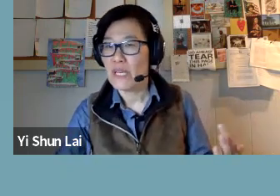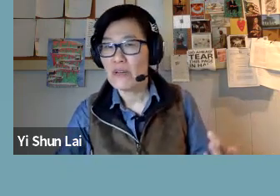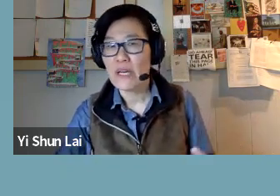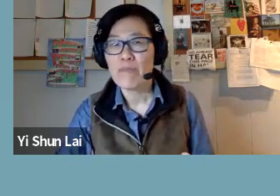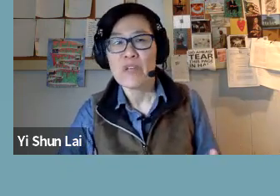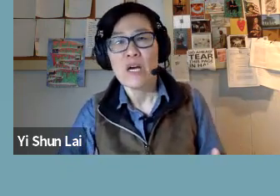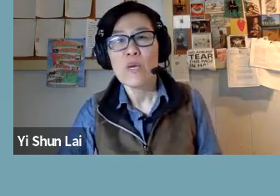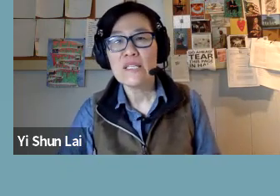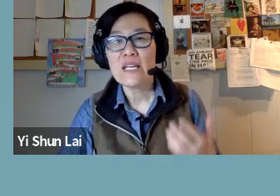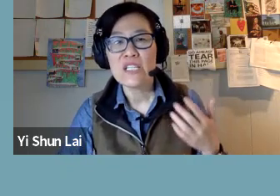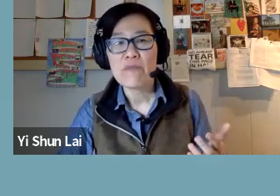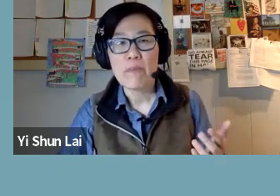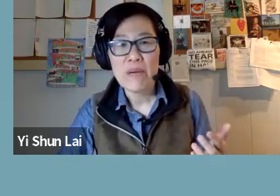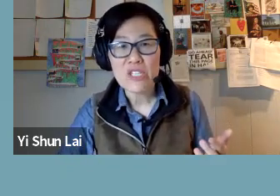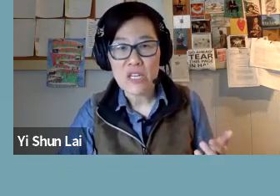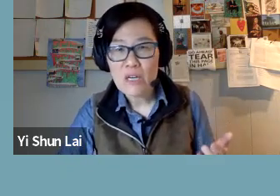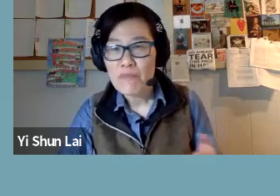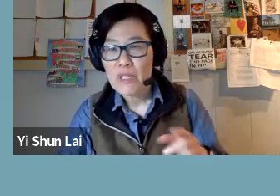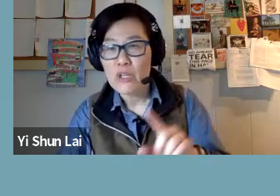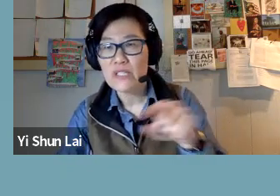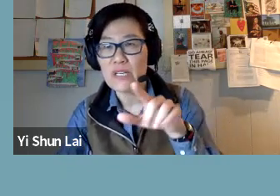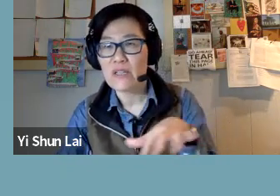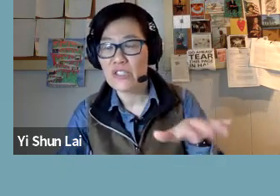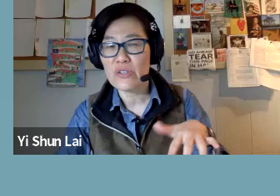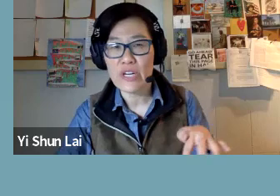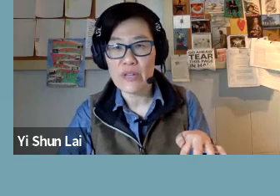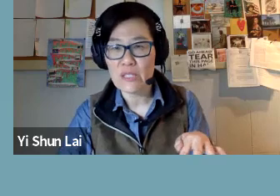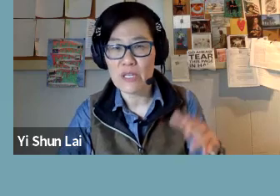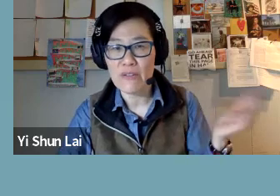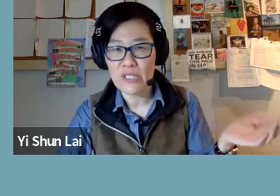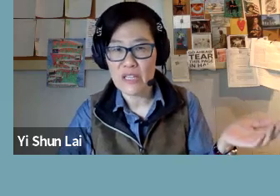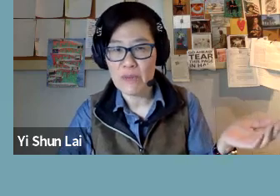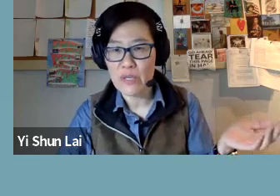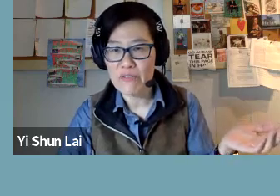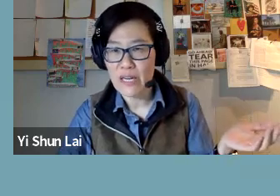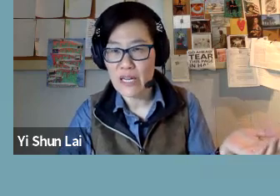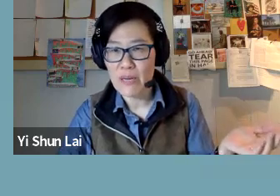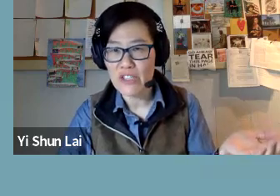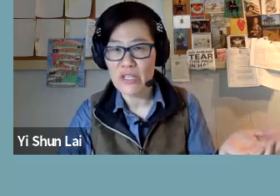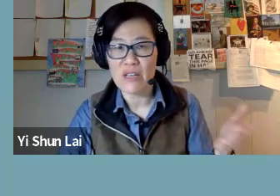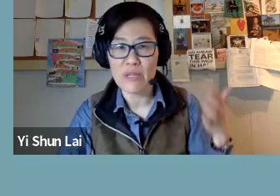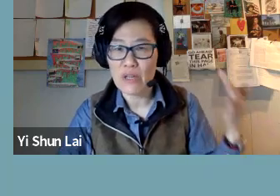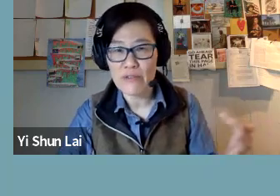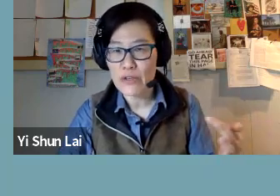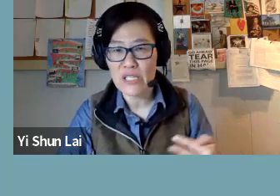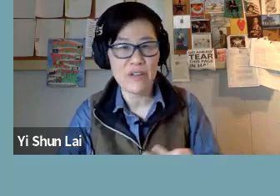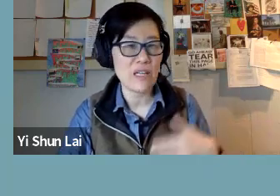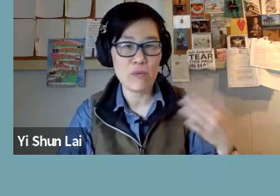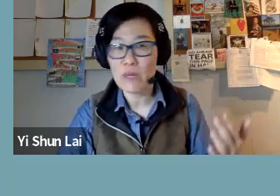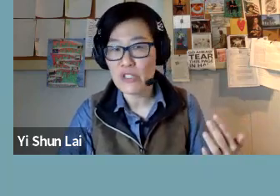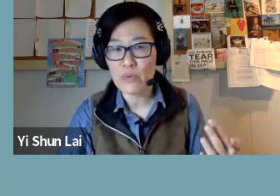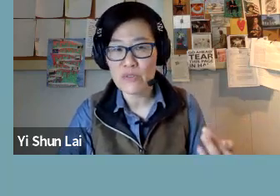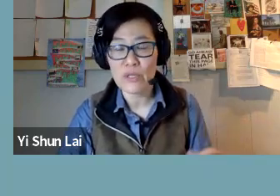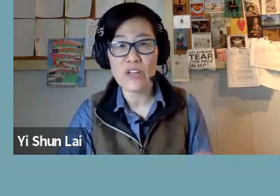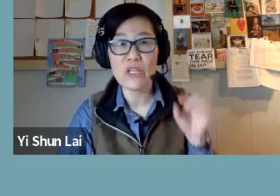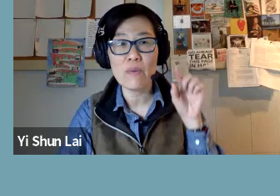tale trope again, okay? We can take a tip from Pixar, who is the studio that's been, obviously, they've been redefining animation, and they've been lauded for creativity, they've